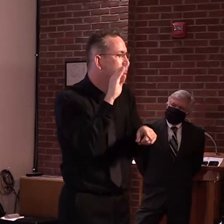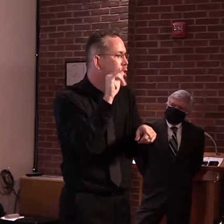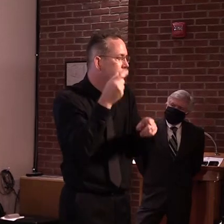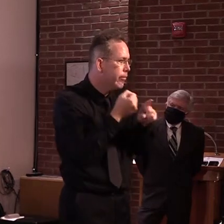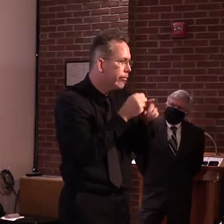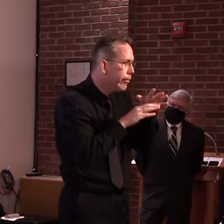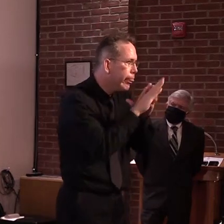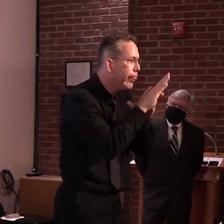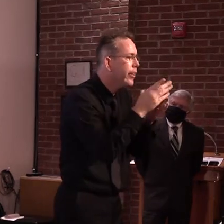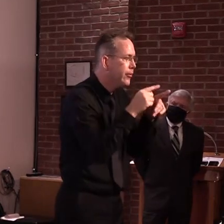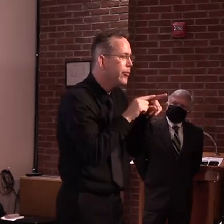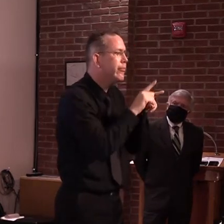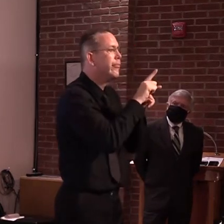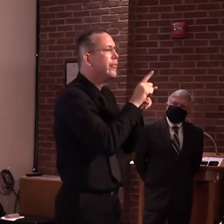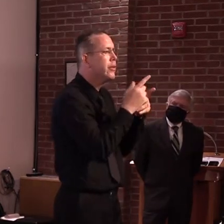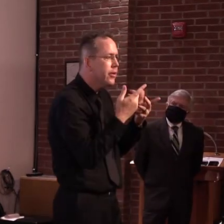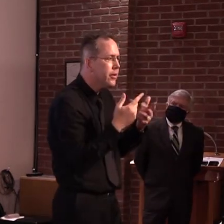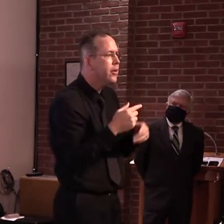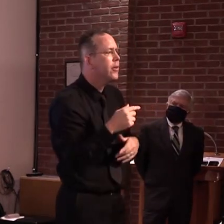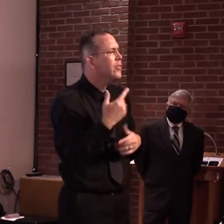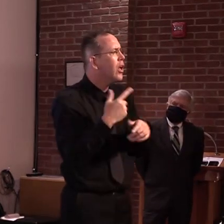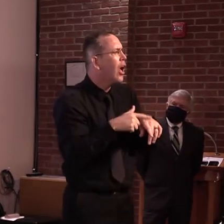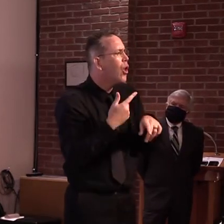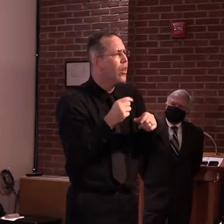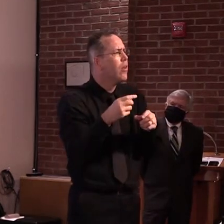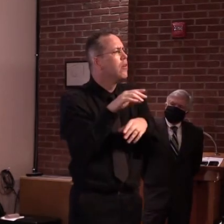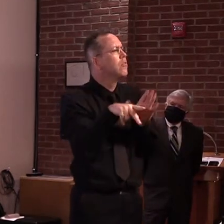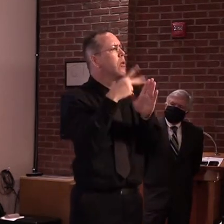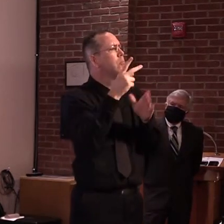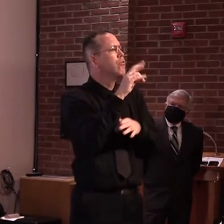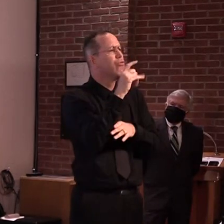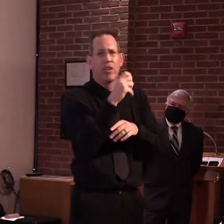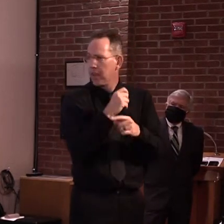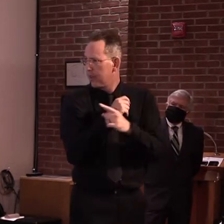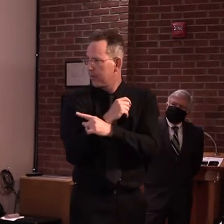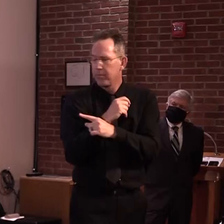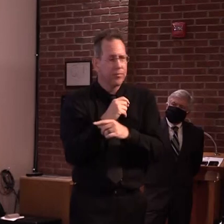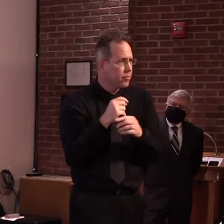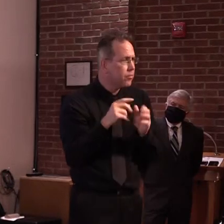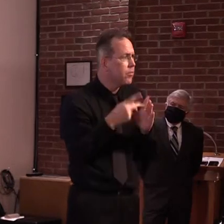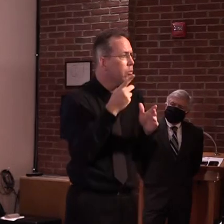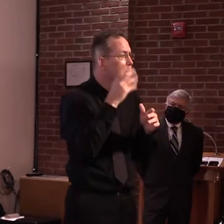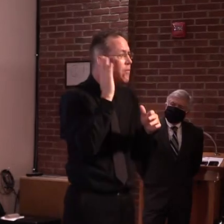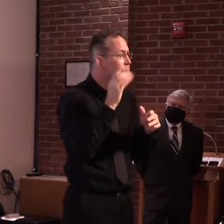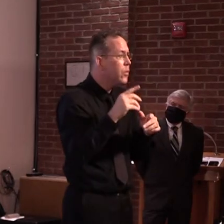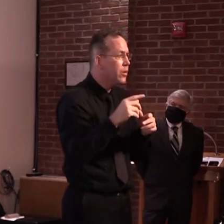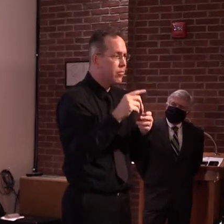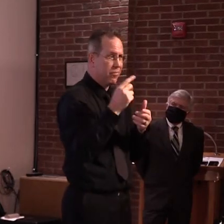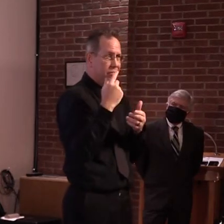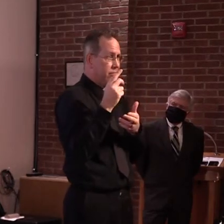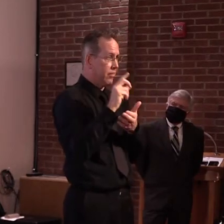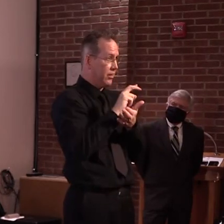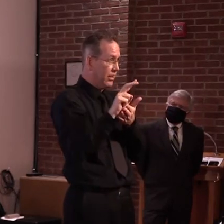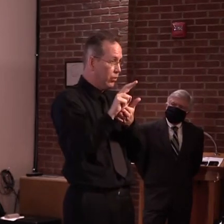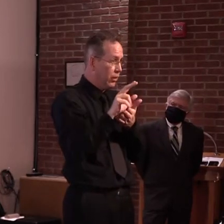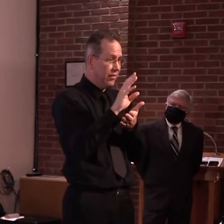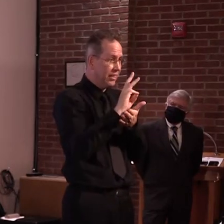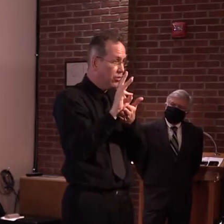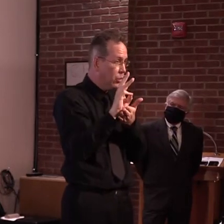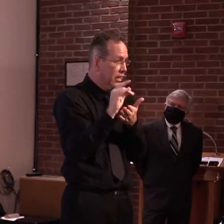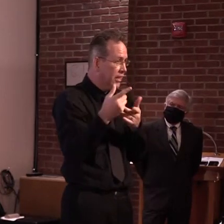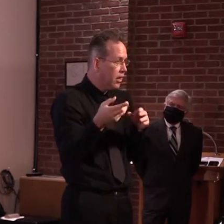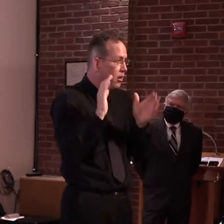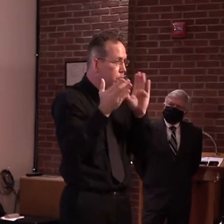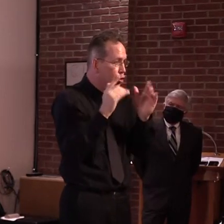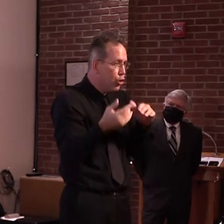we still rank in the top 10 in terms of the lowest number of cases per capita, currently sitting at 7 nationally. So even though our